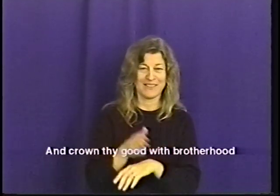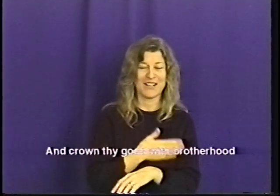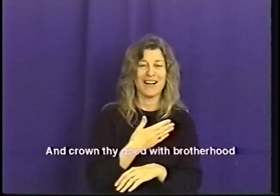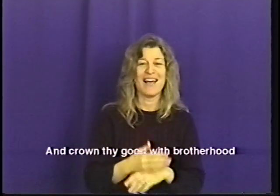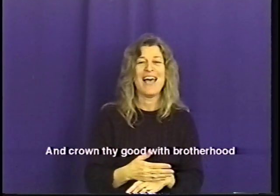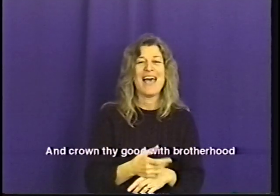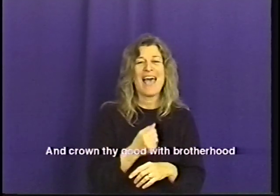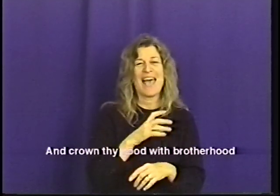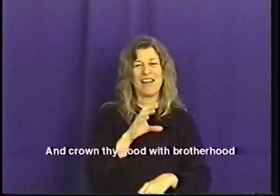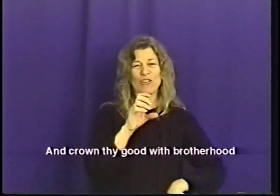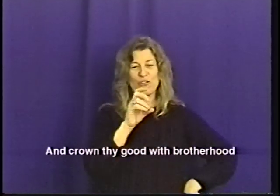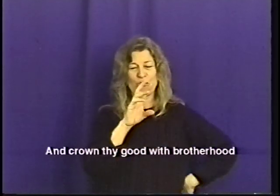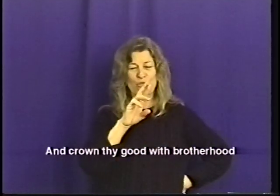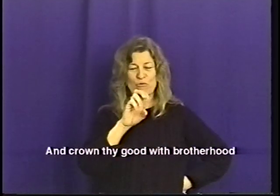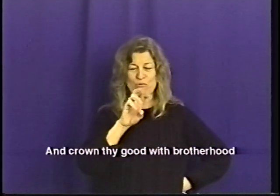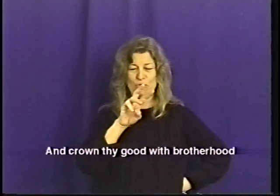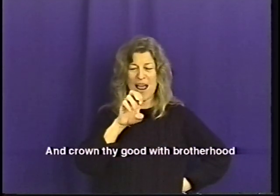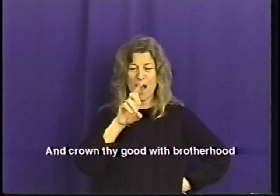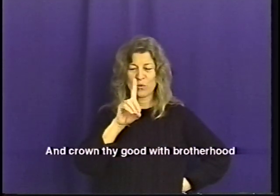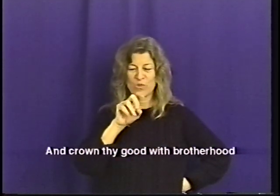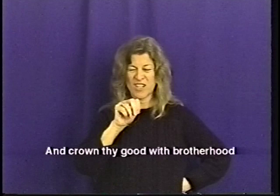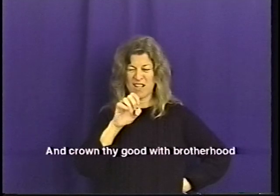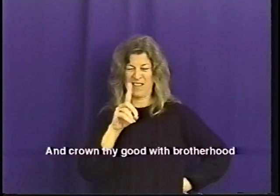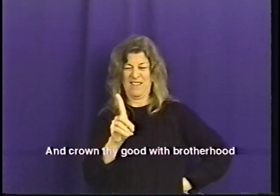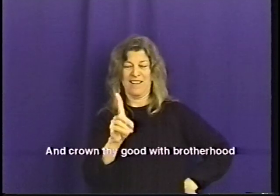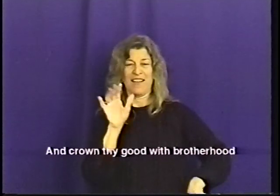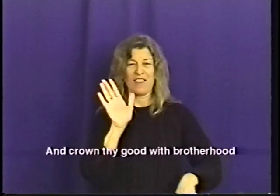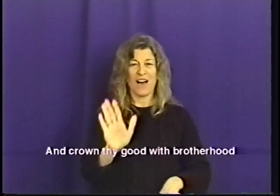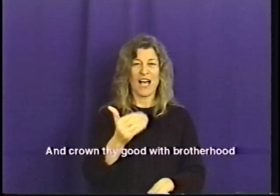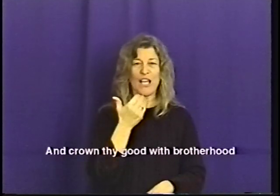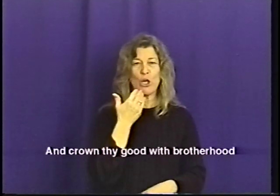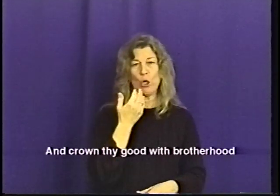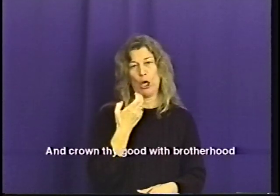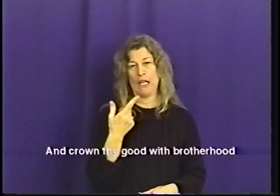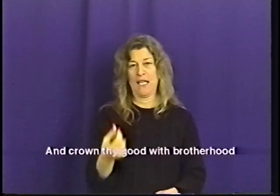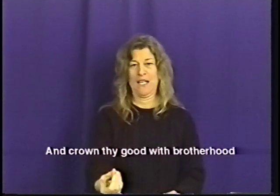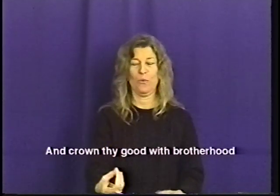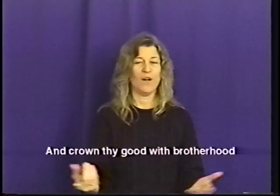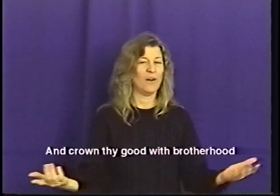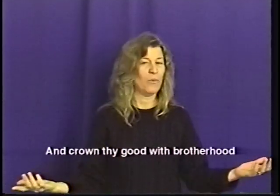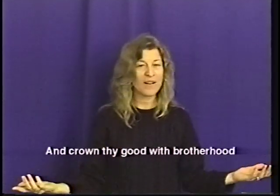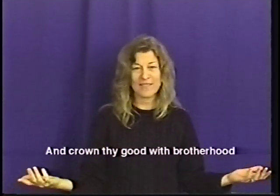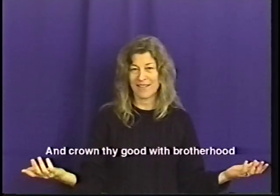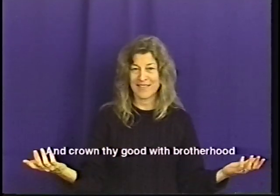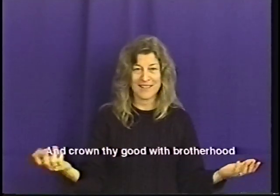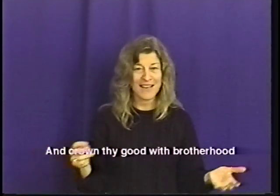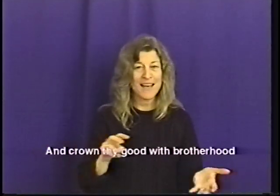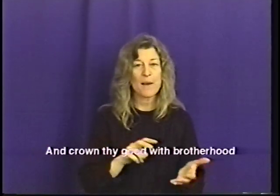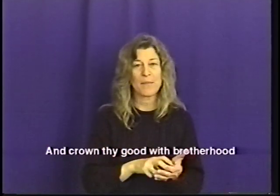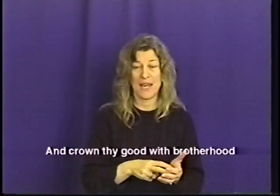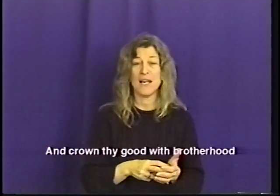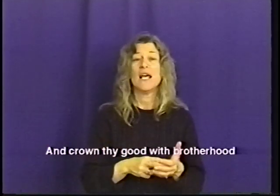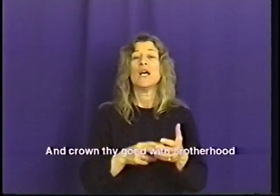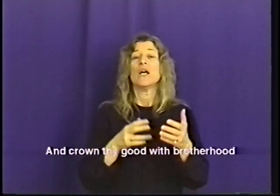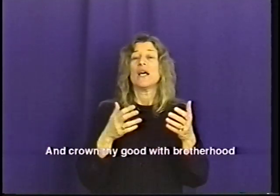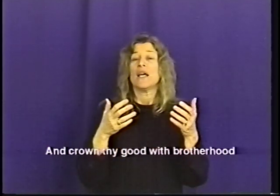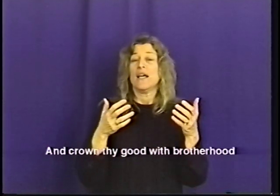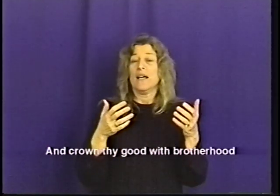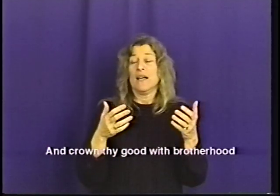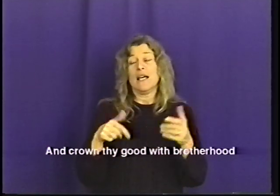song. And crowned thy good. Well, what does that mean?